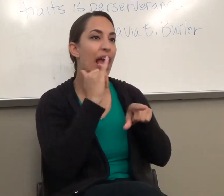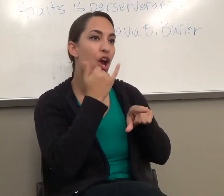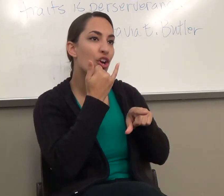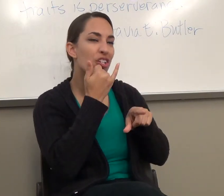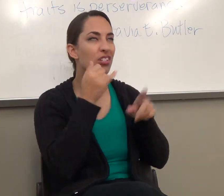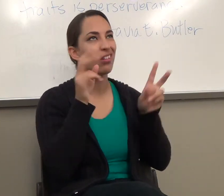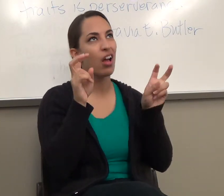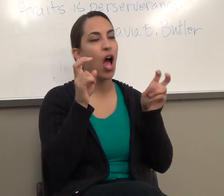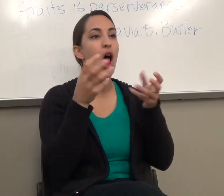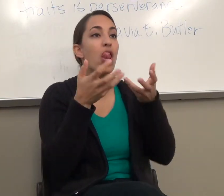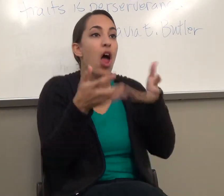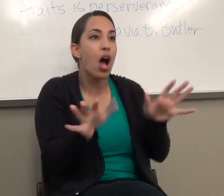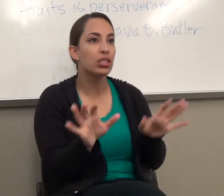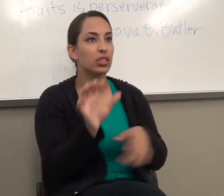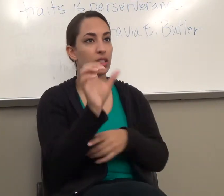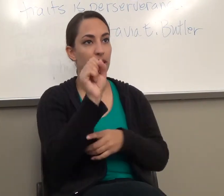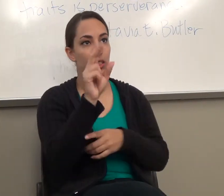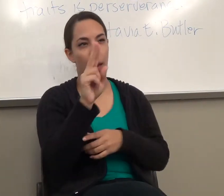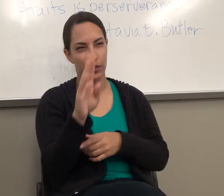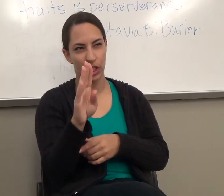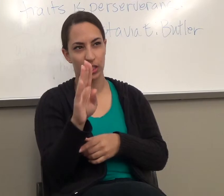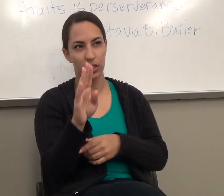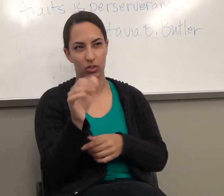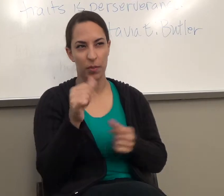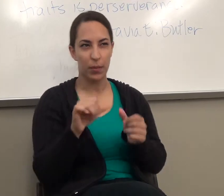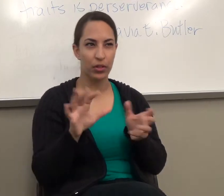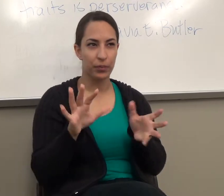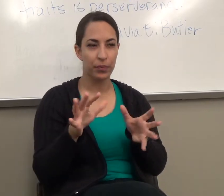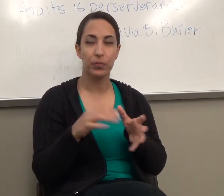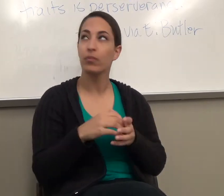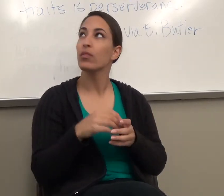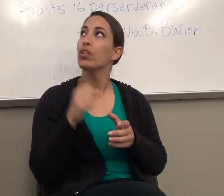subjects. So when we see this,